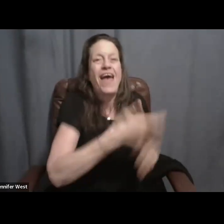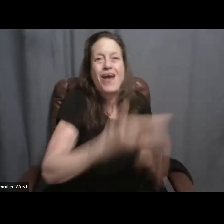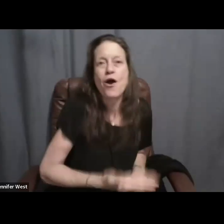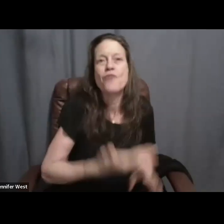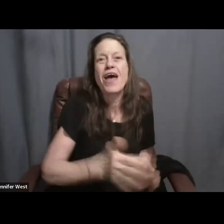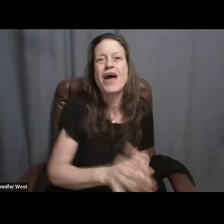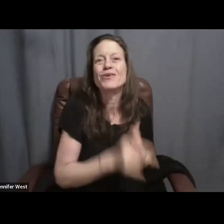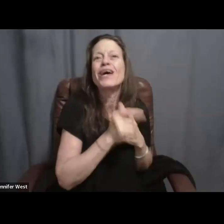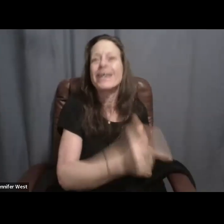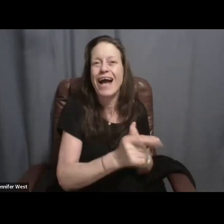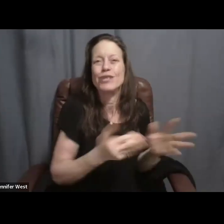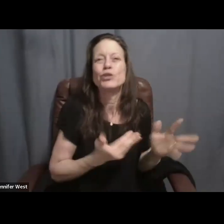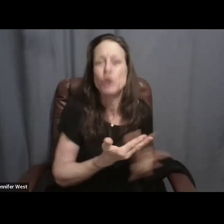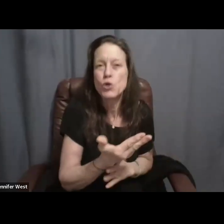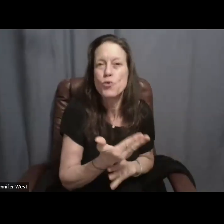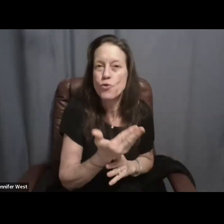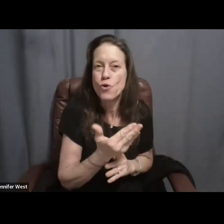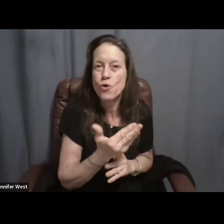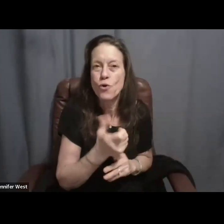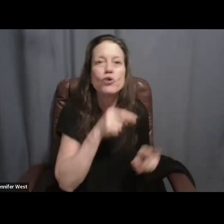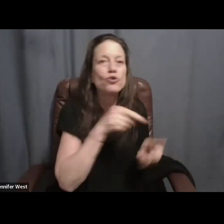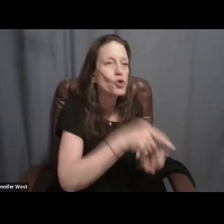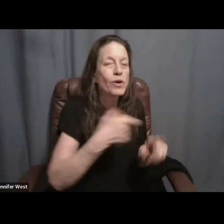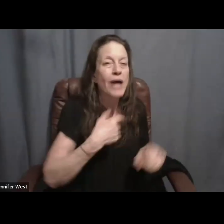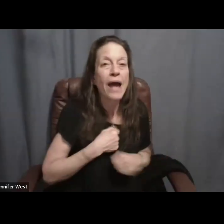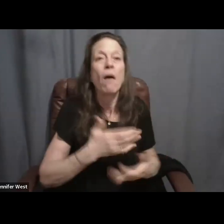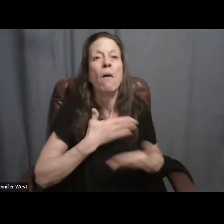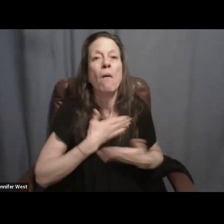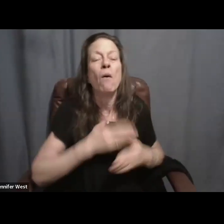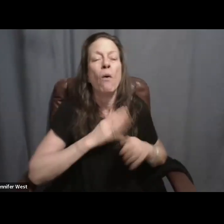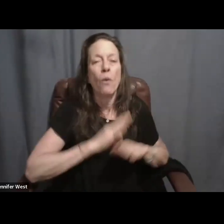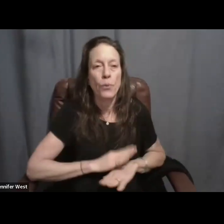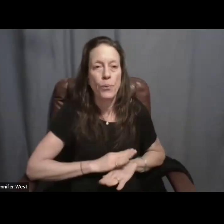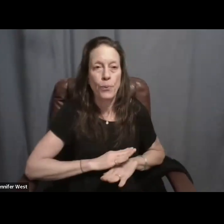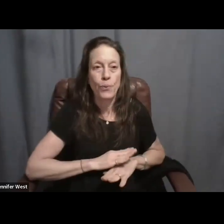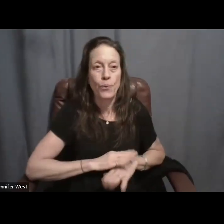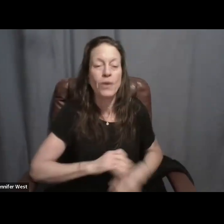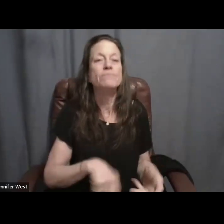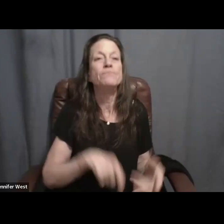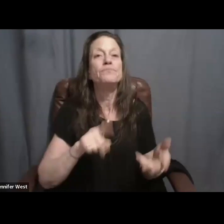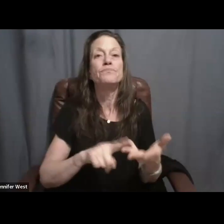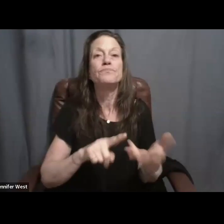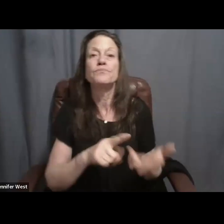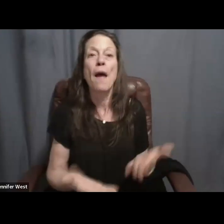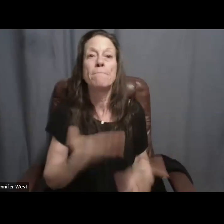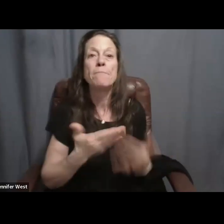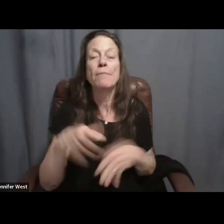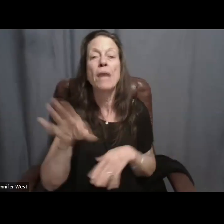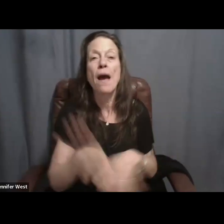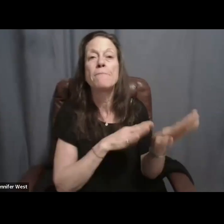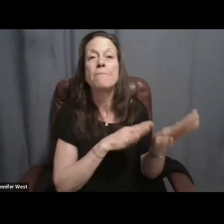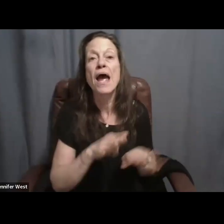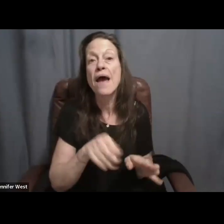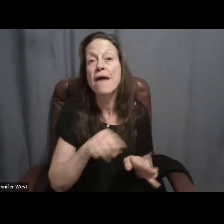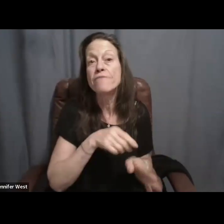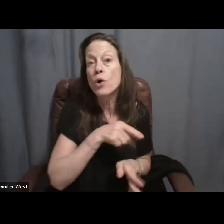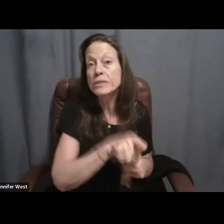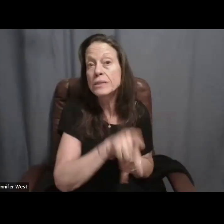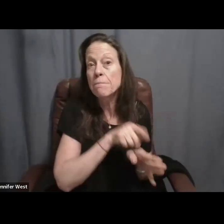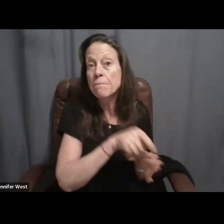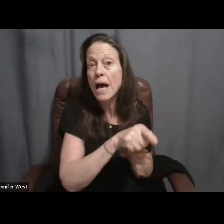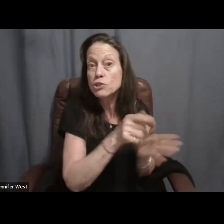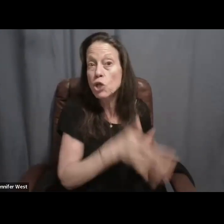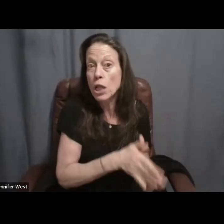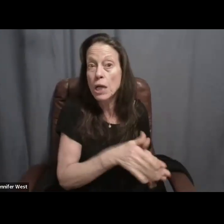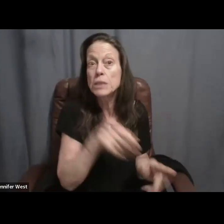you through. And then there's other people I heard mention, like you may have a behavioral specialist,